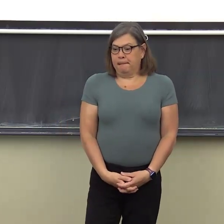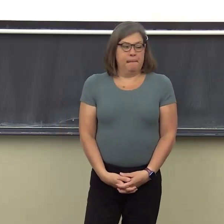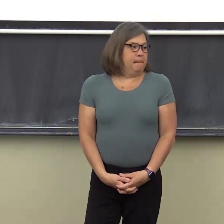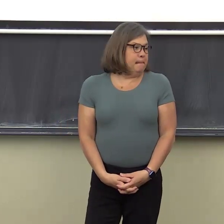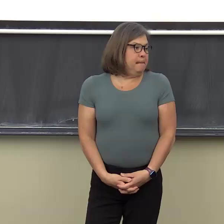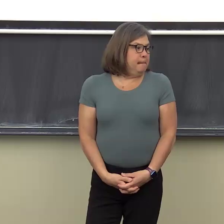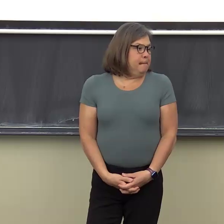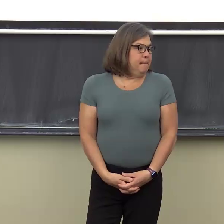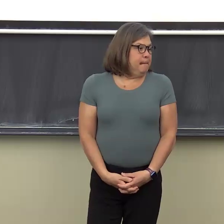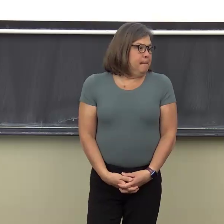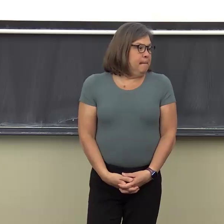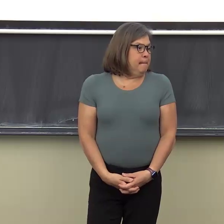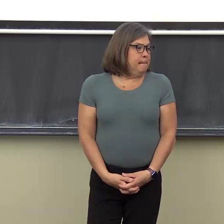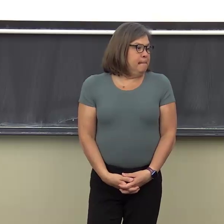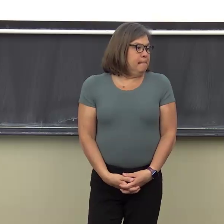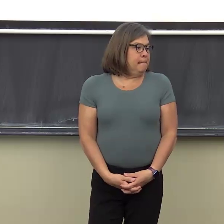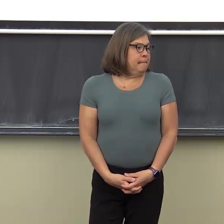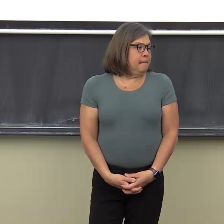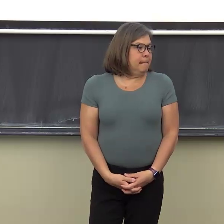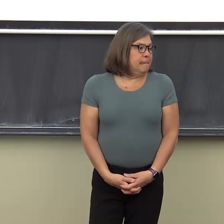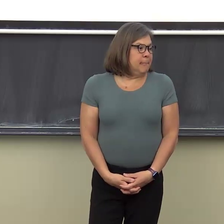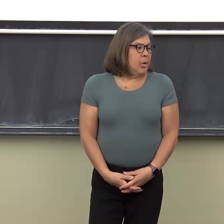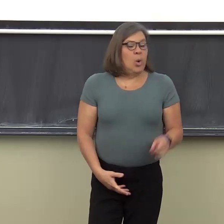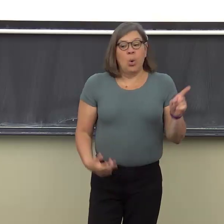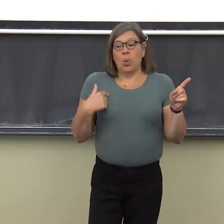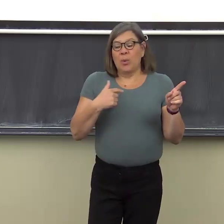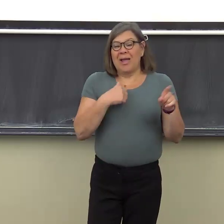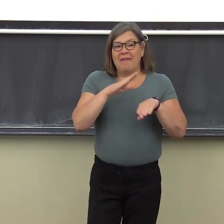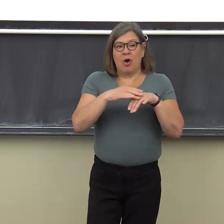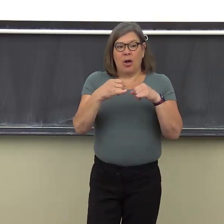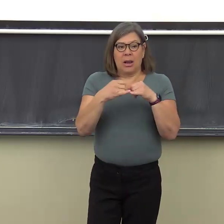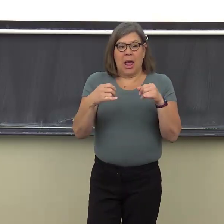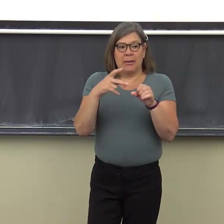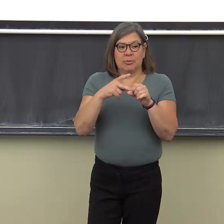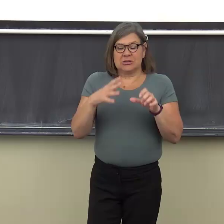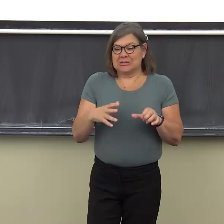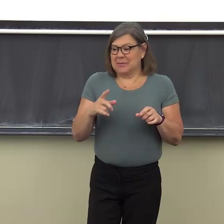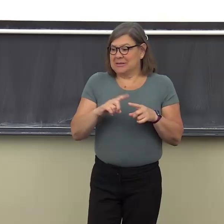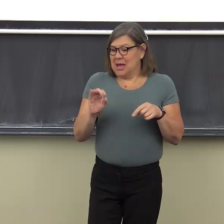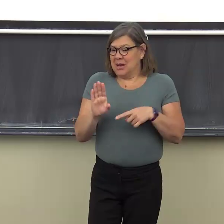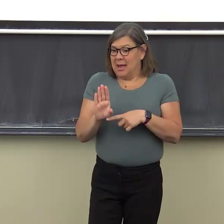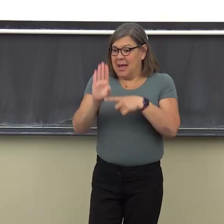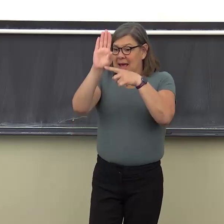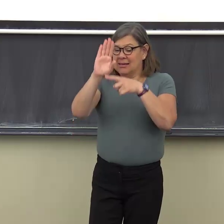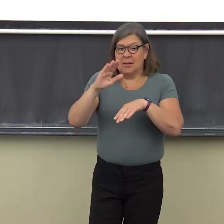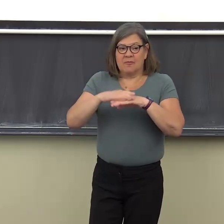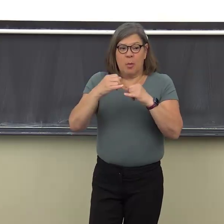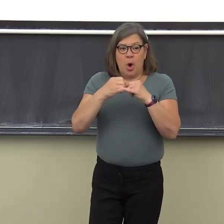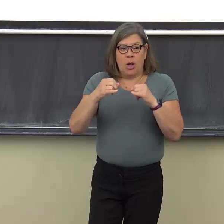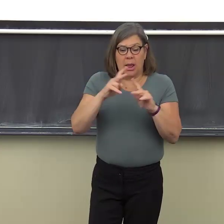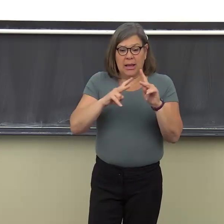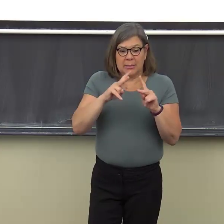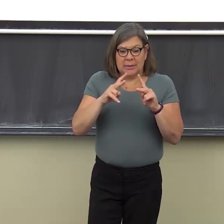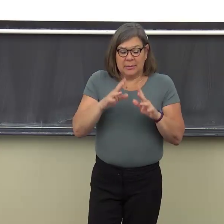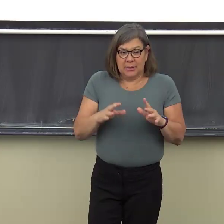then I'm just wondering, we do have online participants, and we haven't had any hands up. I just want to say to the